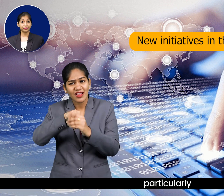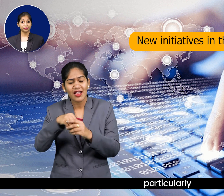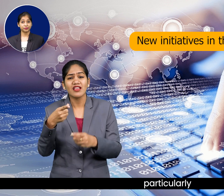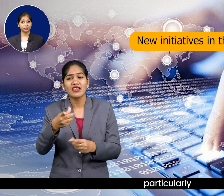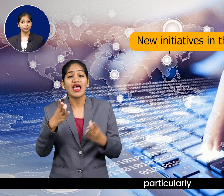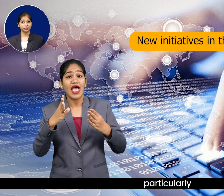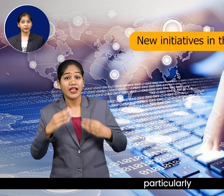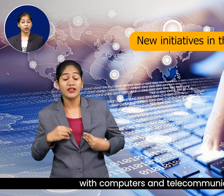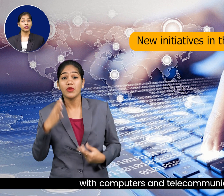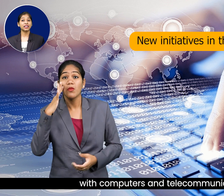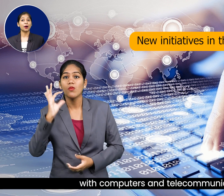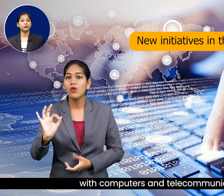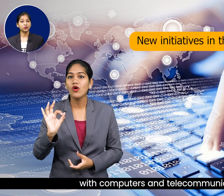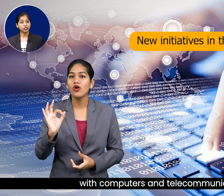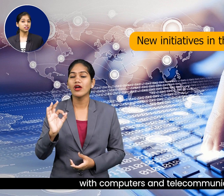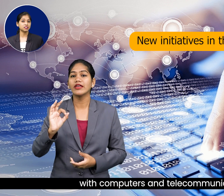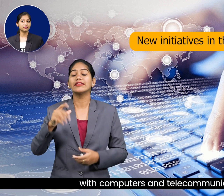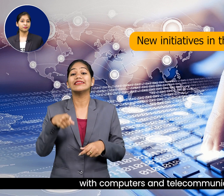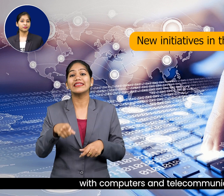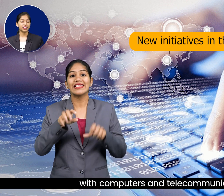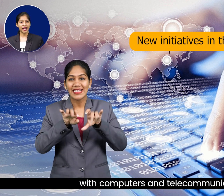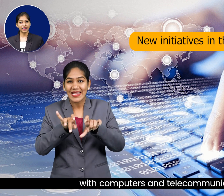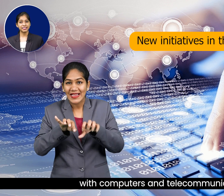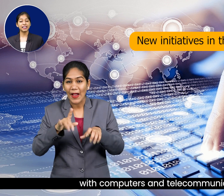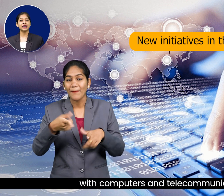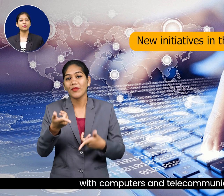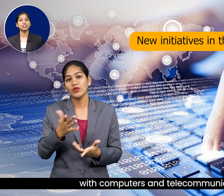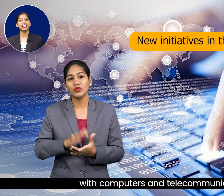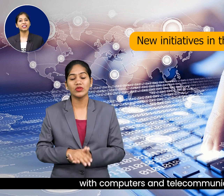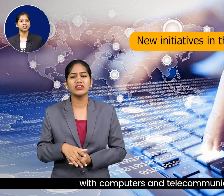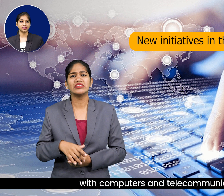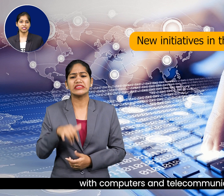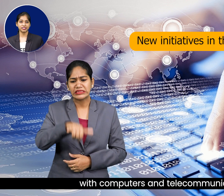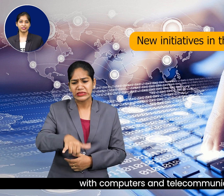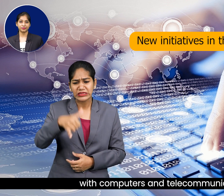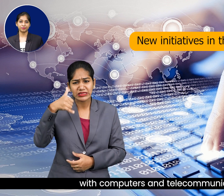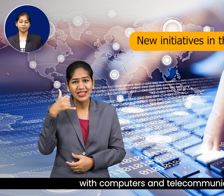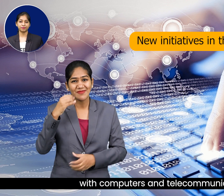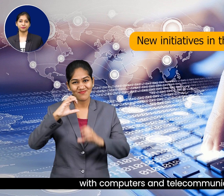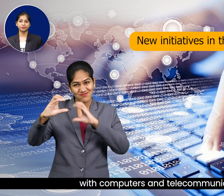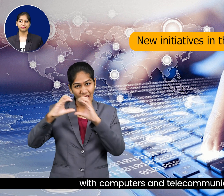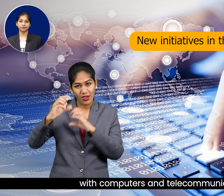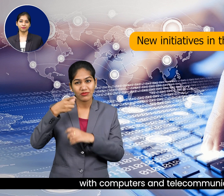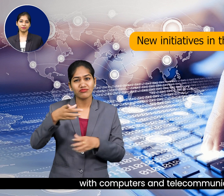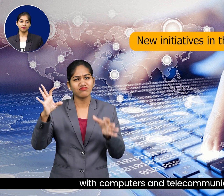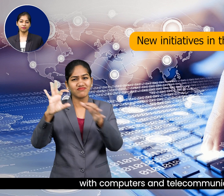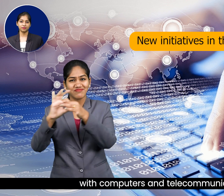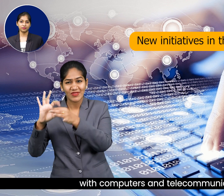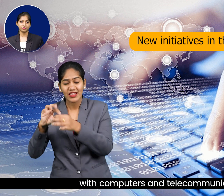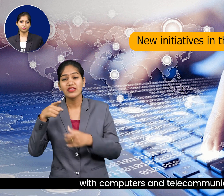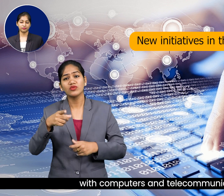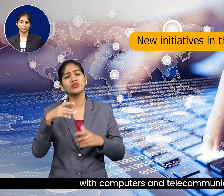particularly with computers and telecommunications.